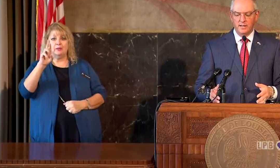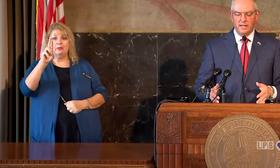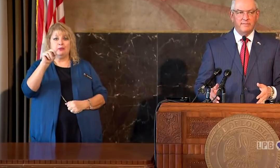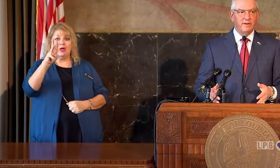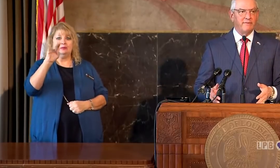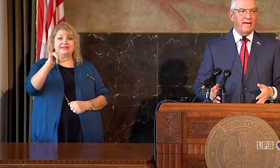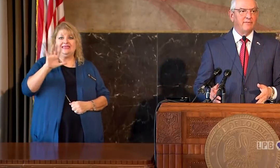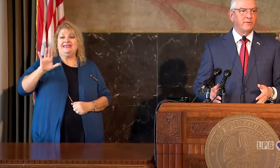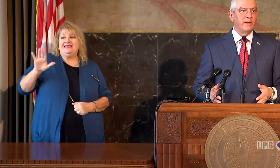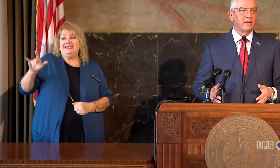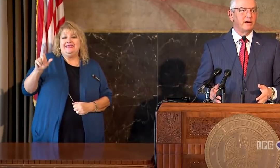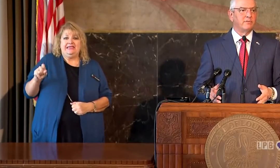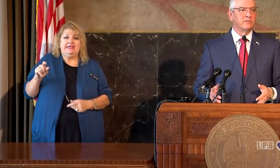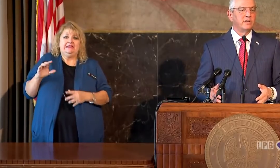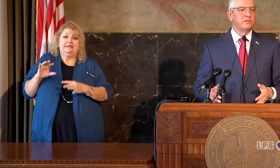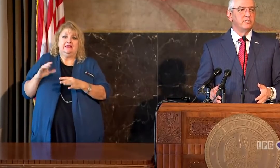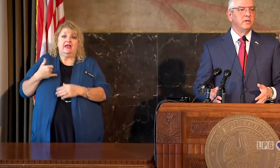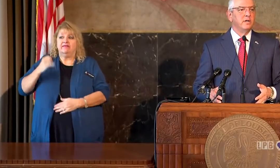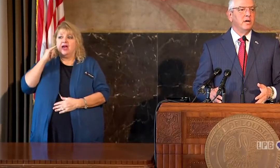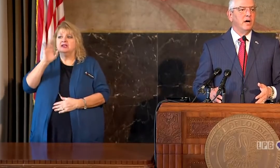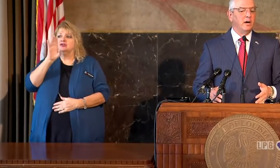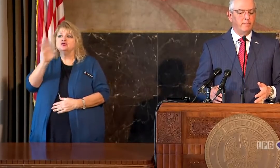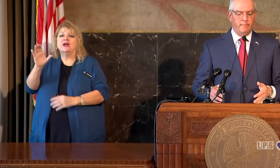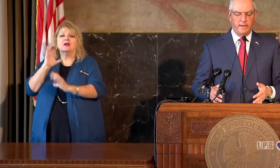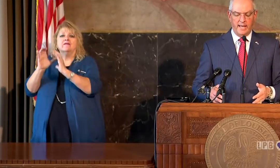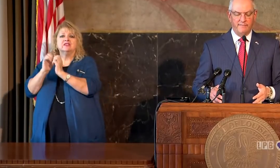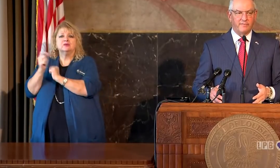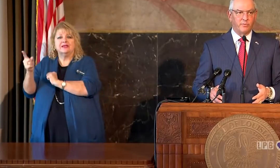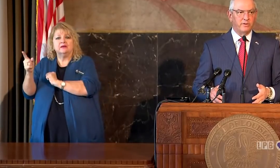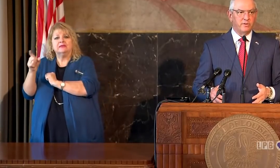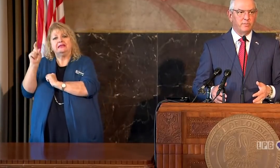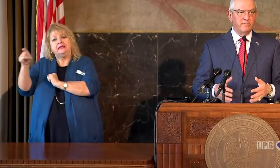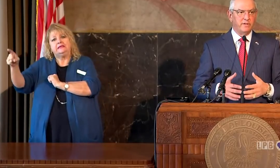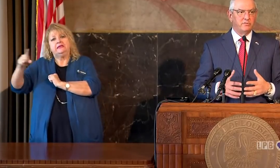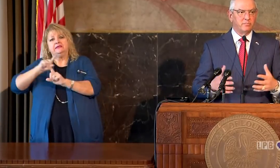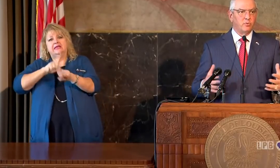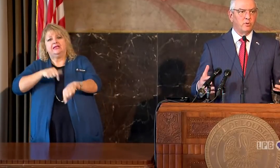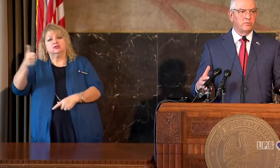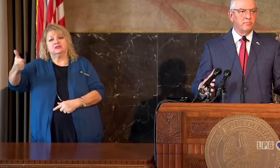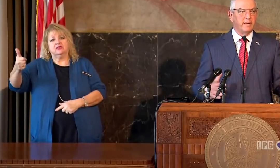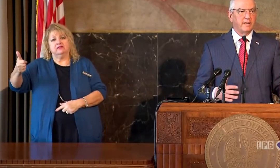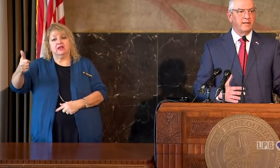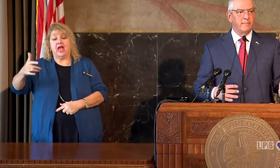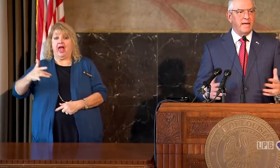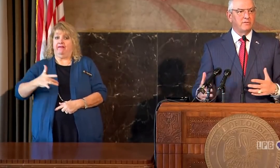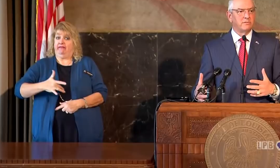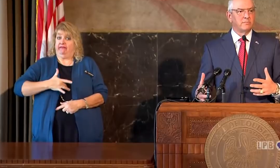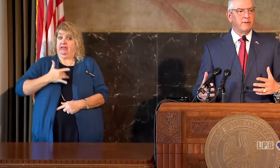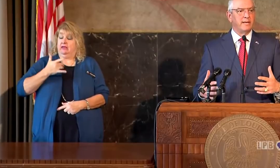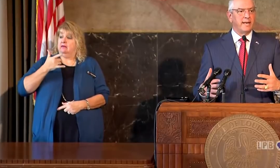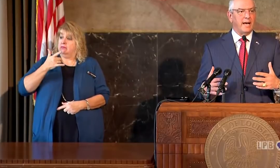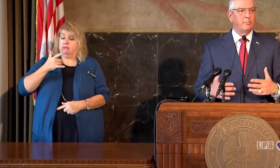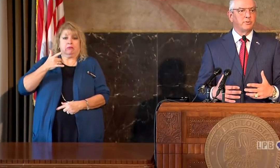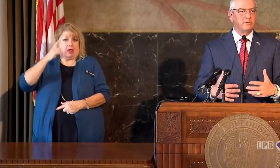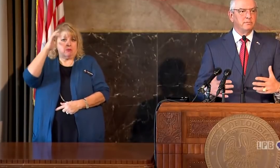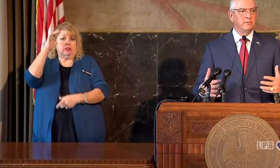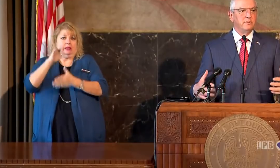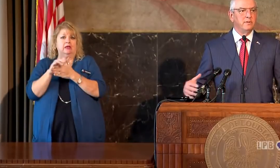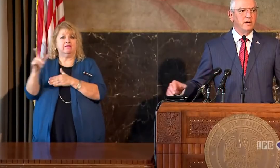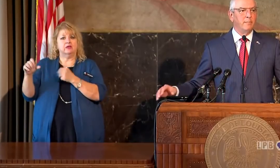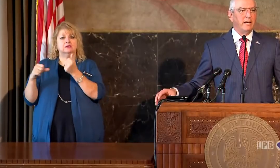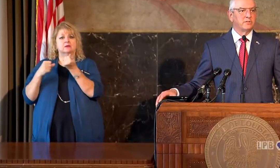that, even if I have a direct conversation. But I have every reason to believe he supports making the mask mandate